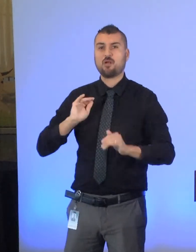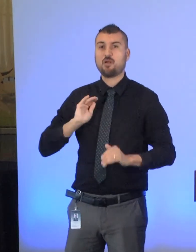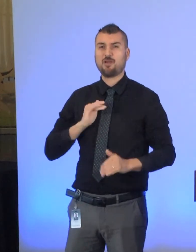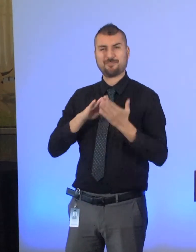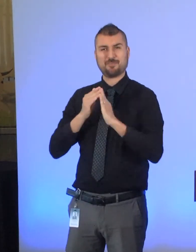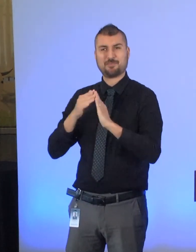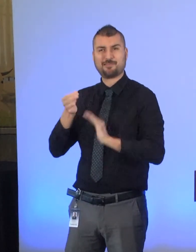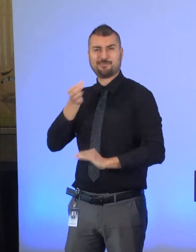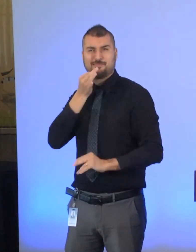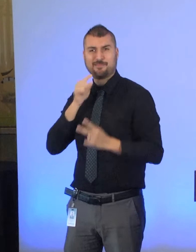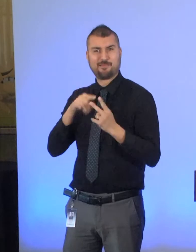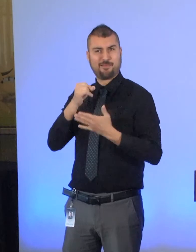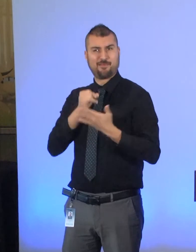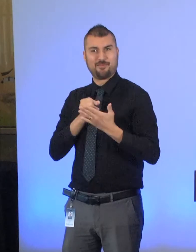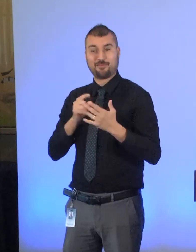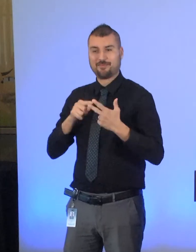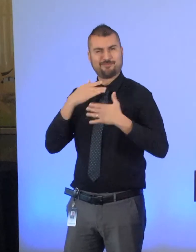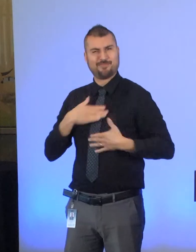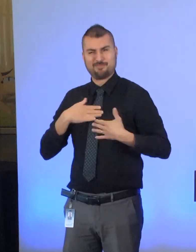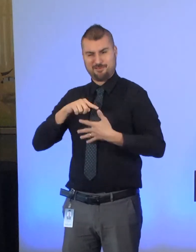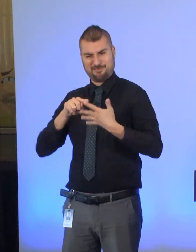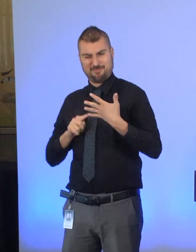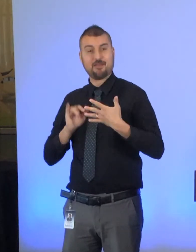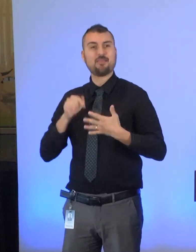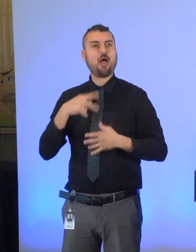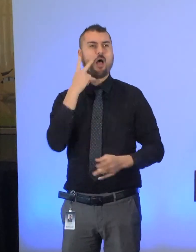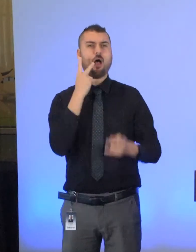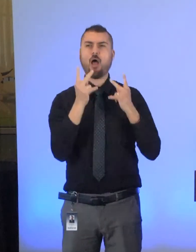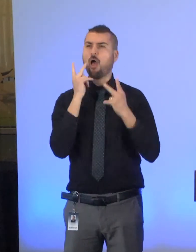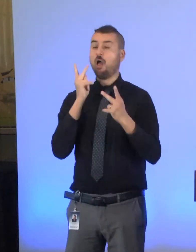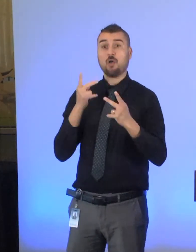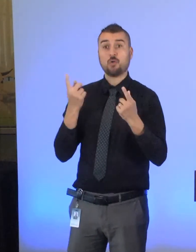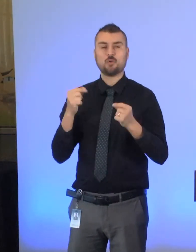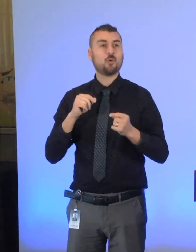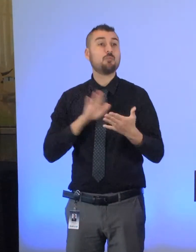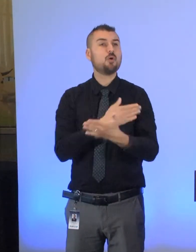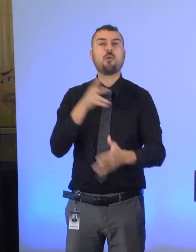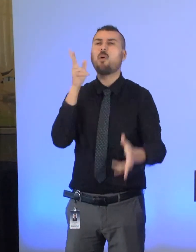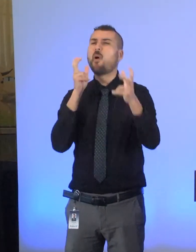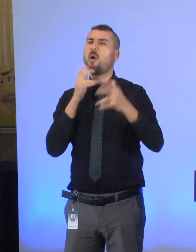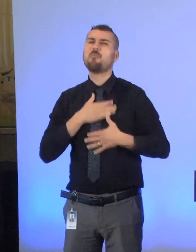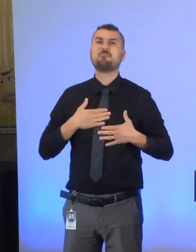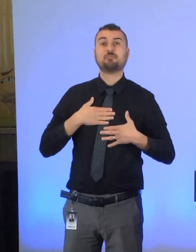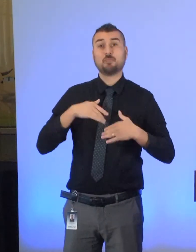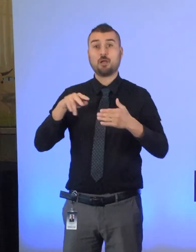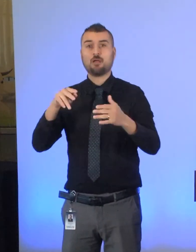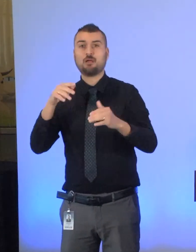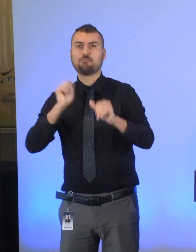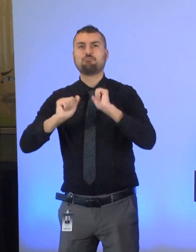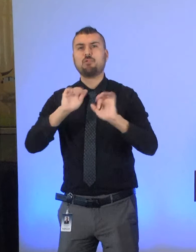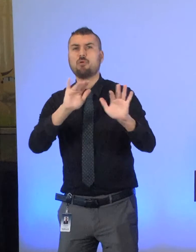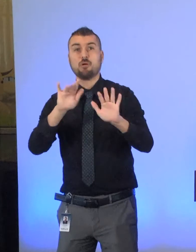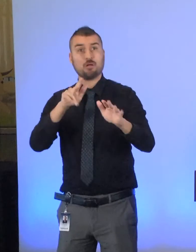talents in arts and entertainment. Enjoy the music, take in the performances, or